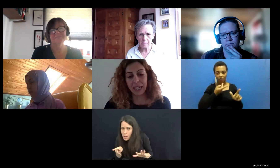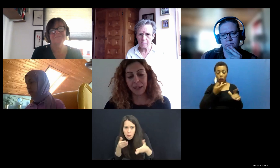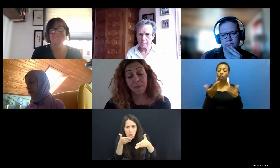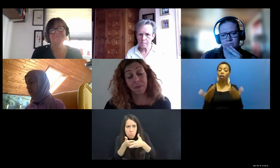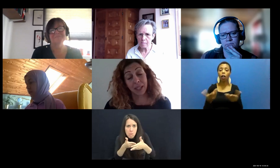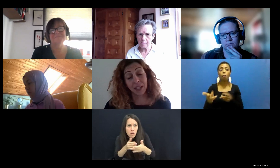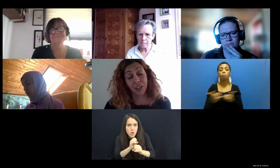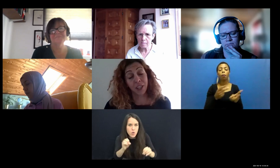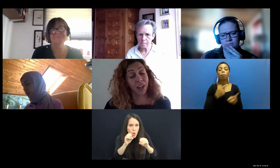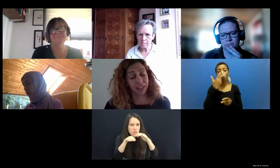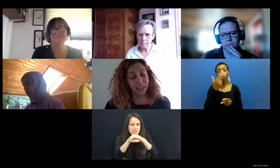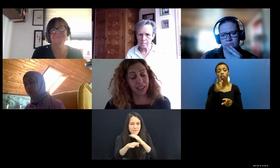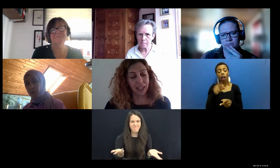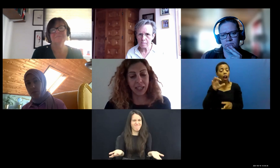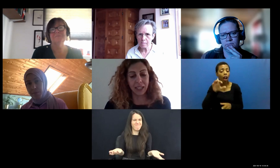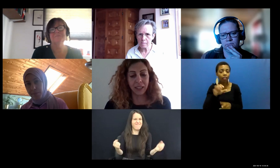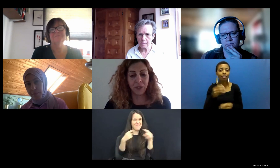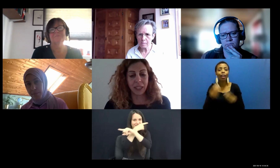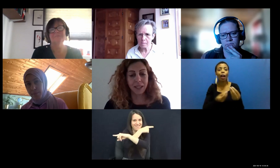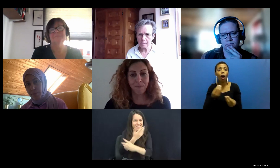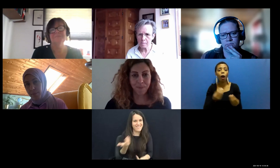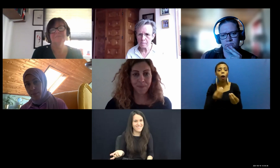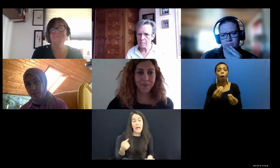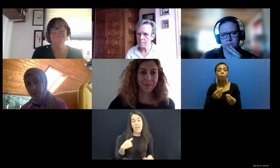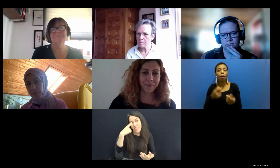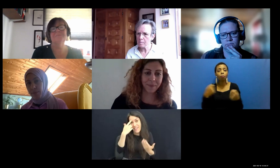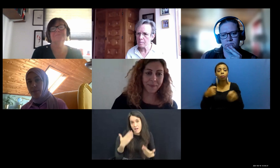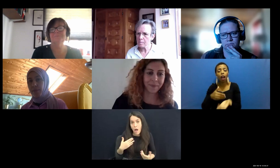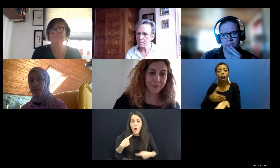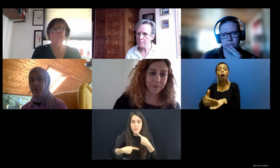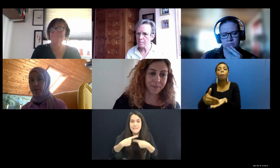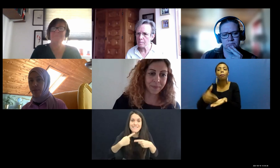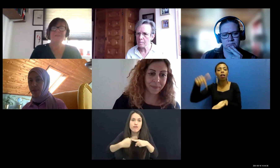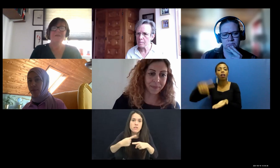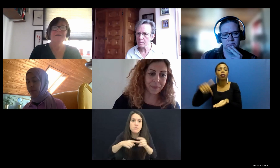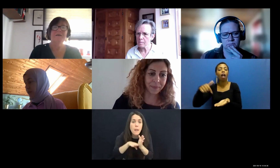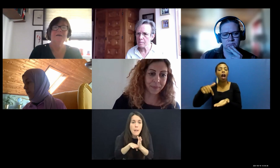think it's just starting in Greece.